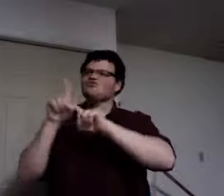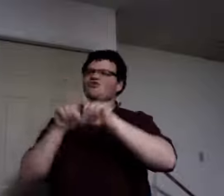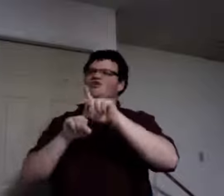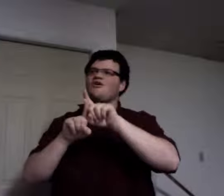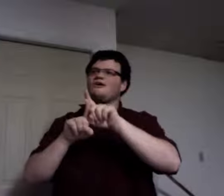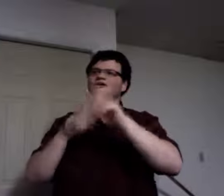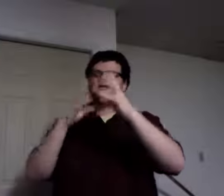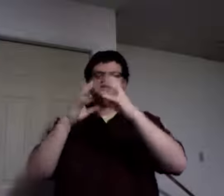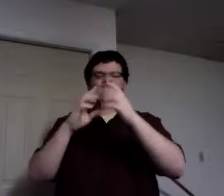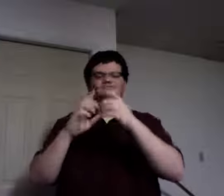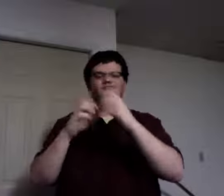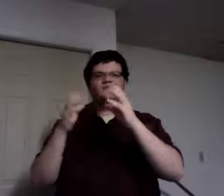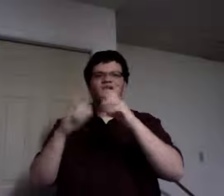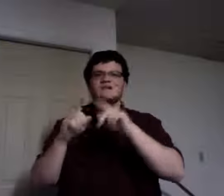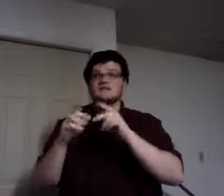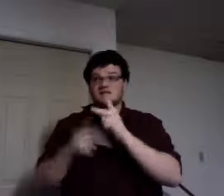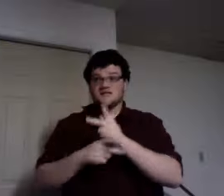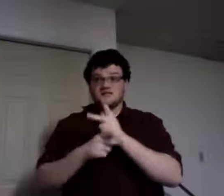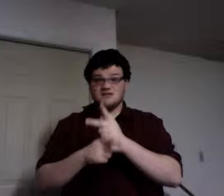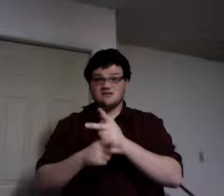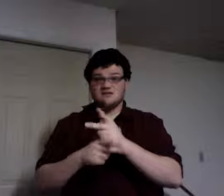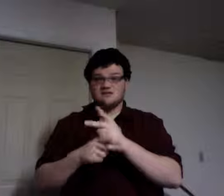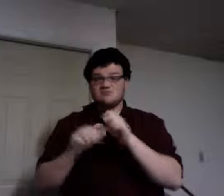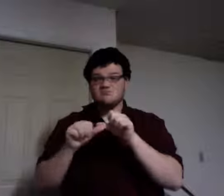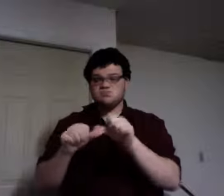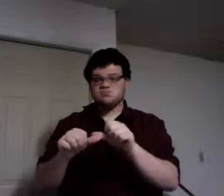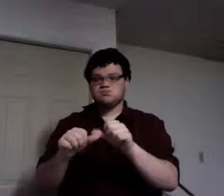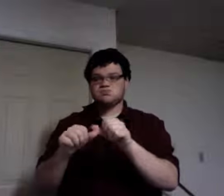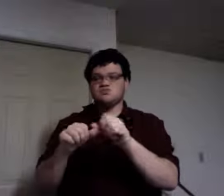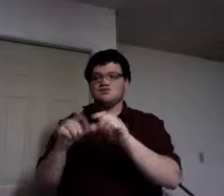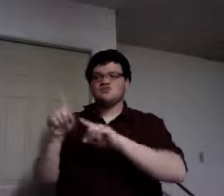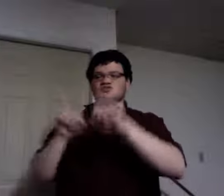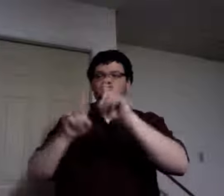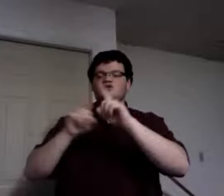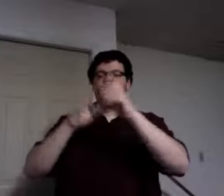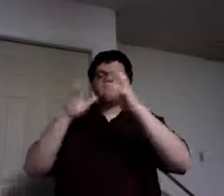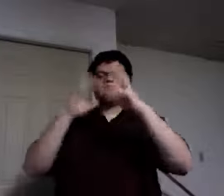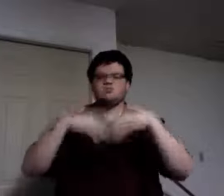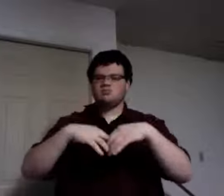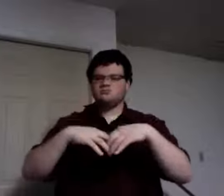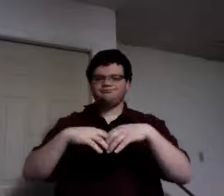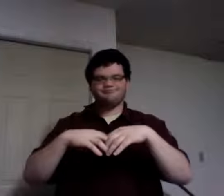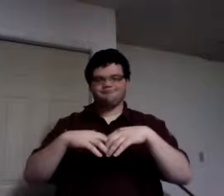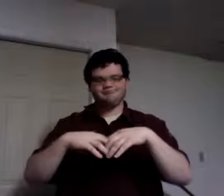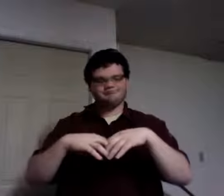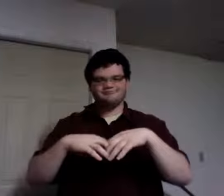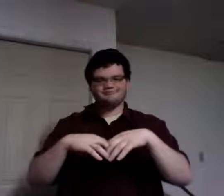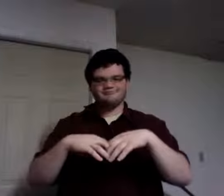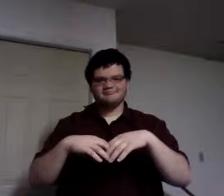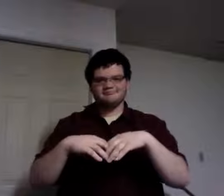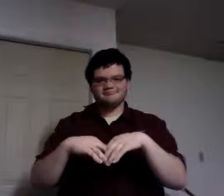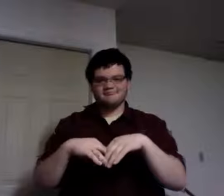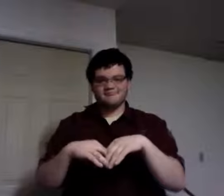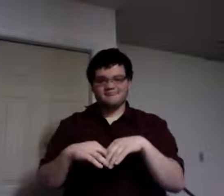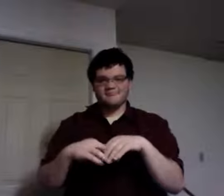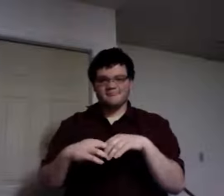is in this stage, once it is using hydrogen, it is fusing hydrogen in its core where the pressure and the temperature is the